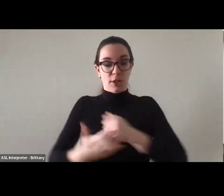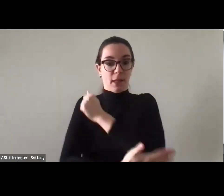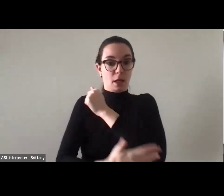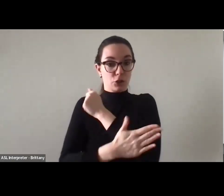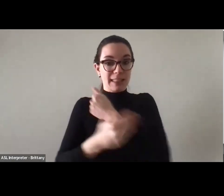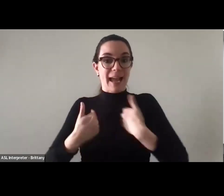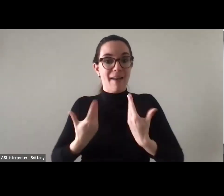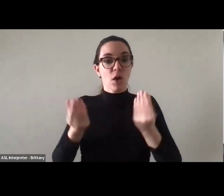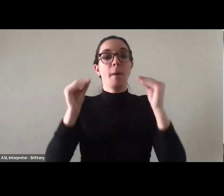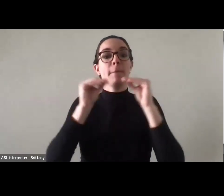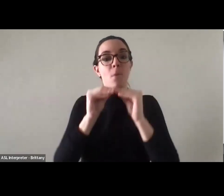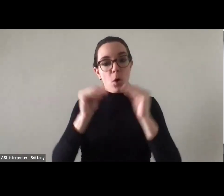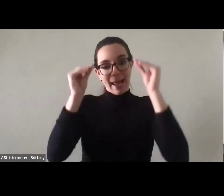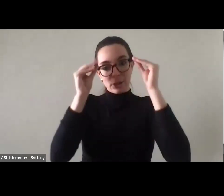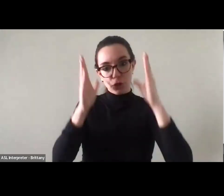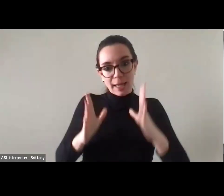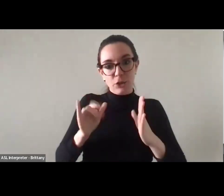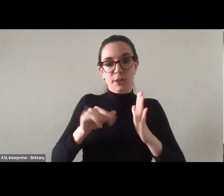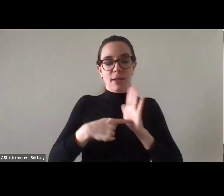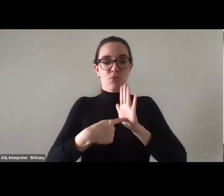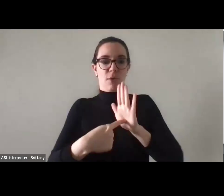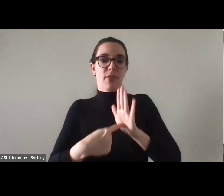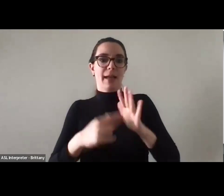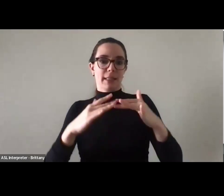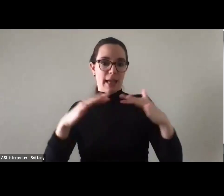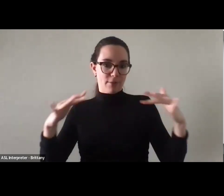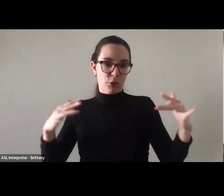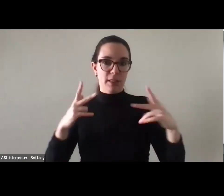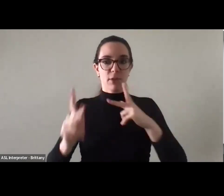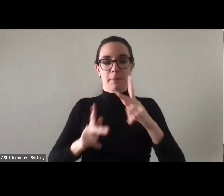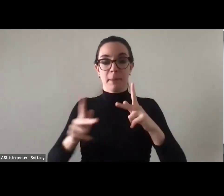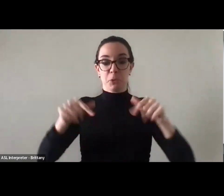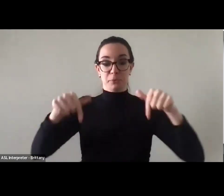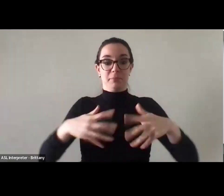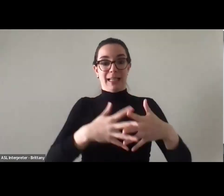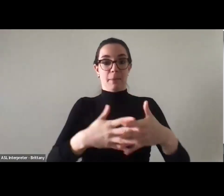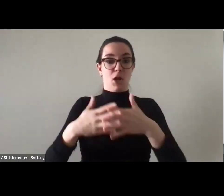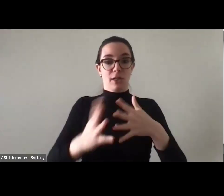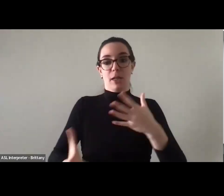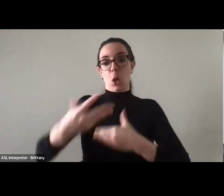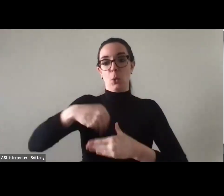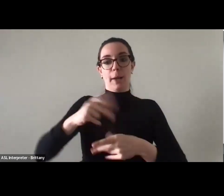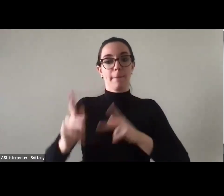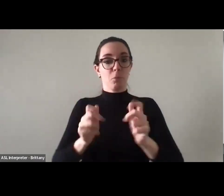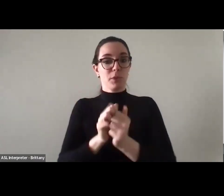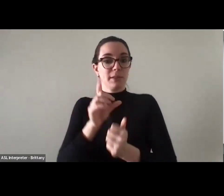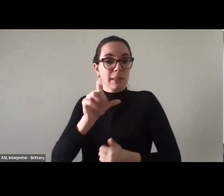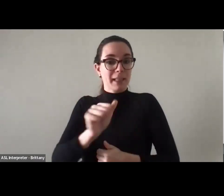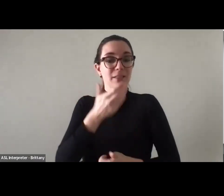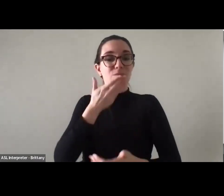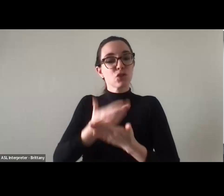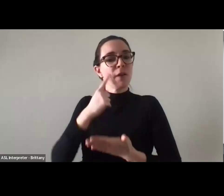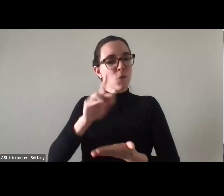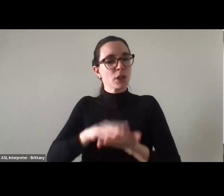more educators that frankly reflect the diversity of folks in America, including people with disabilities. And it's good for students